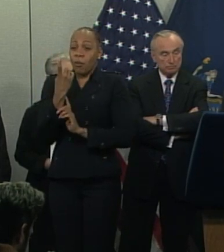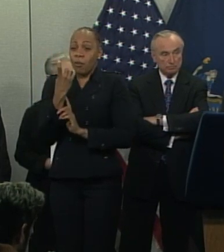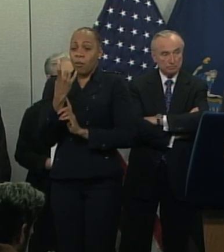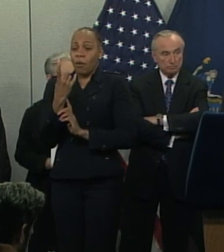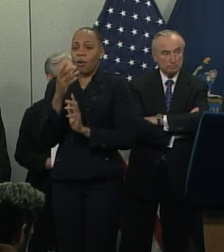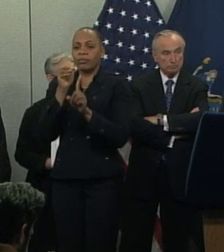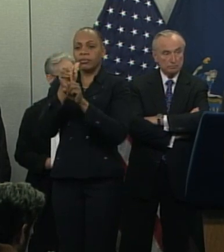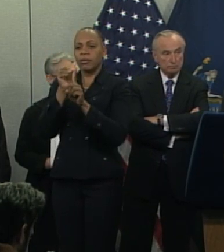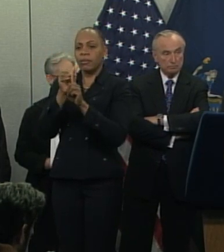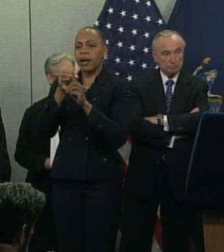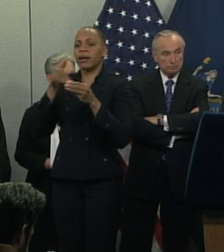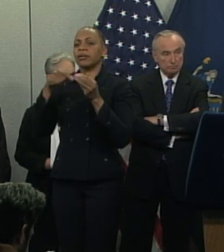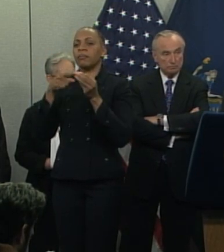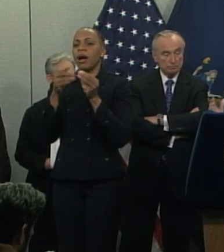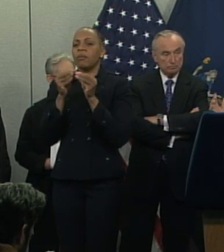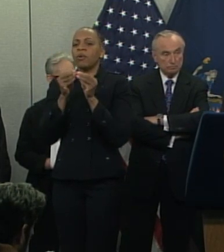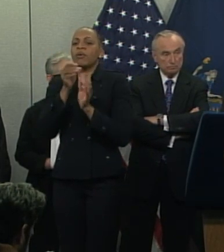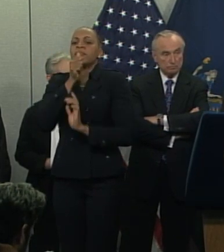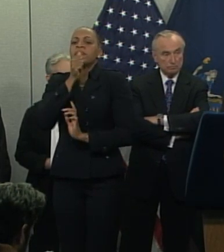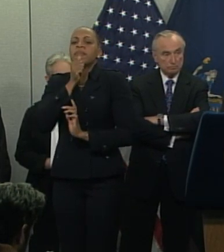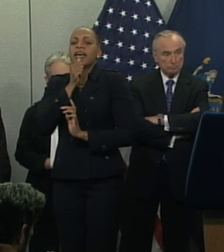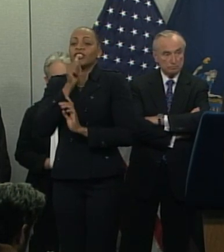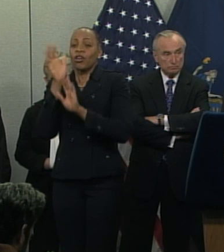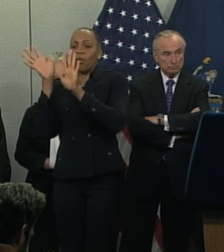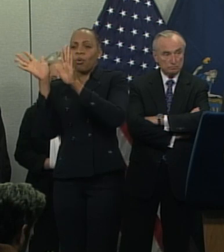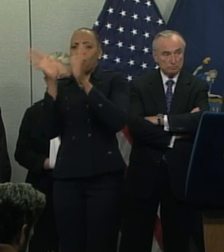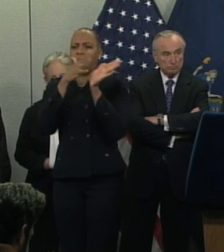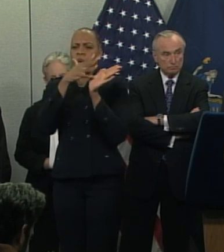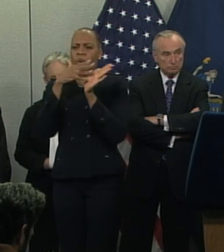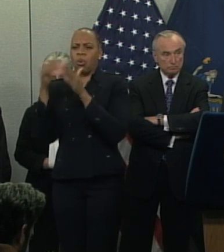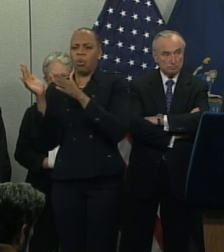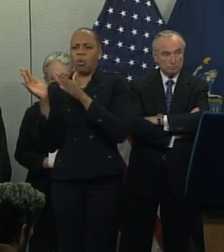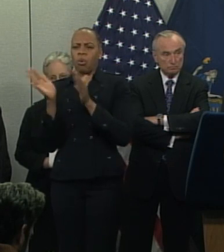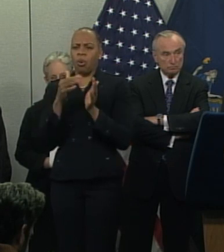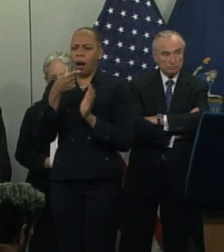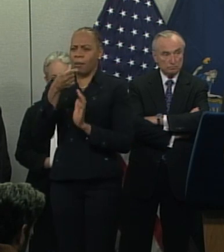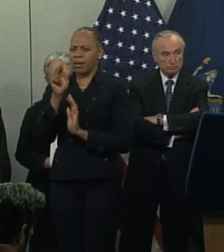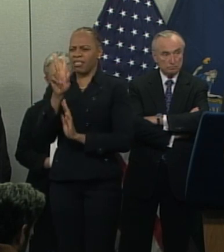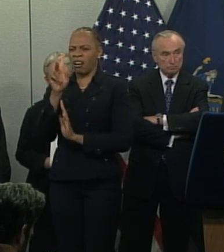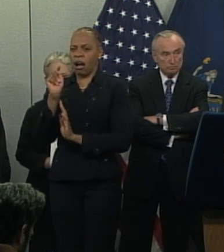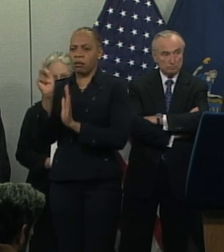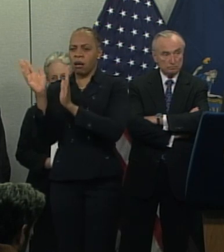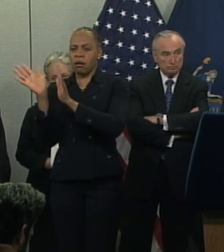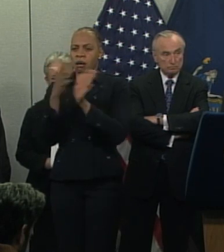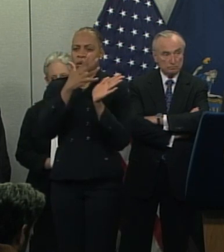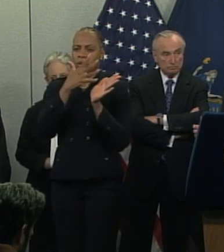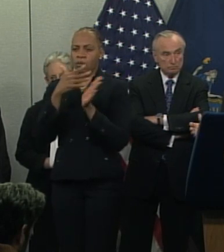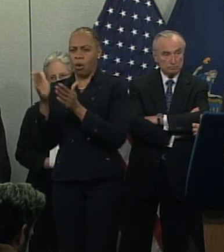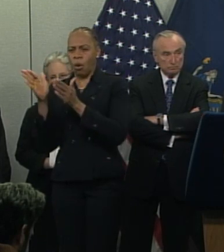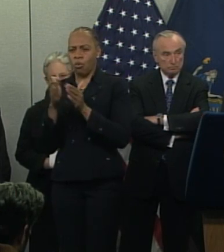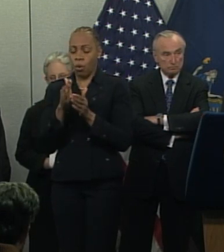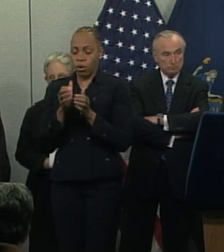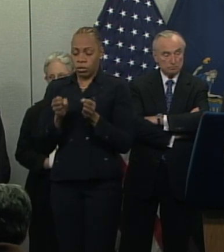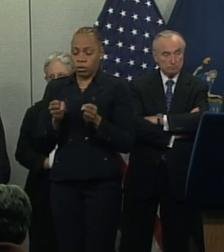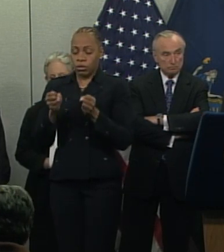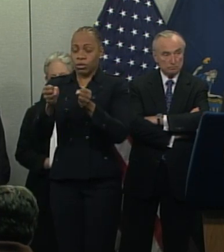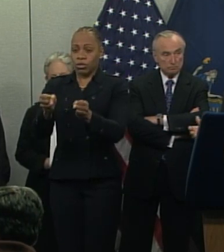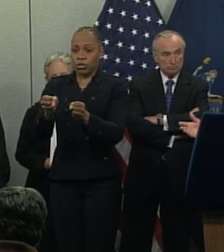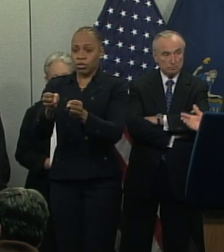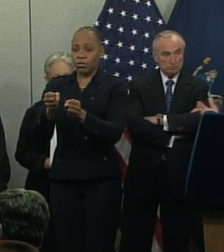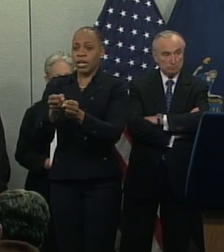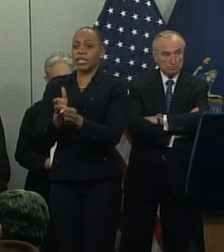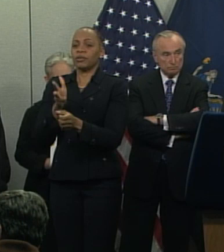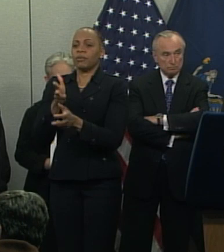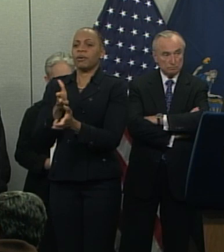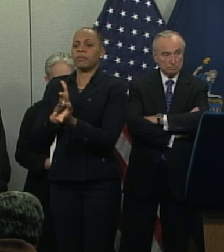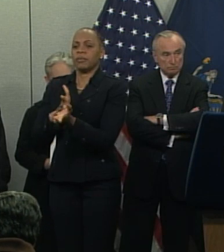people about, and they give us a little patience, the wind is going to be blowing. There's going to be high gusts. We're going to be plowing streets, and no sooner we go through in some areas,